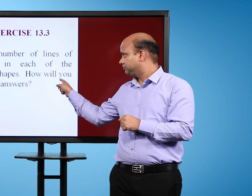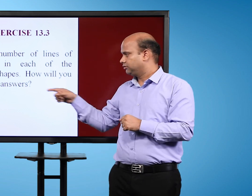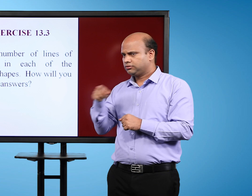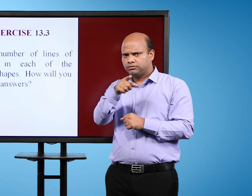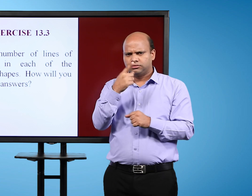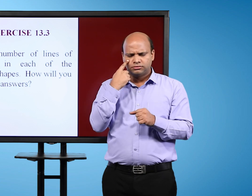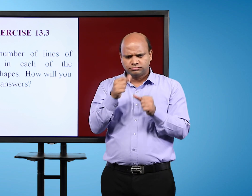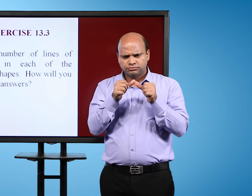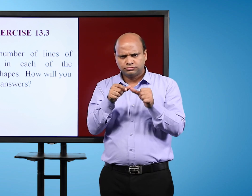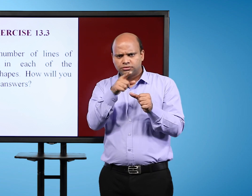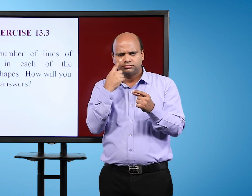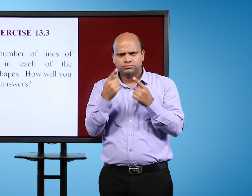How will you check your answers?